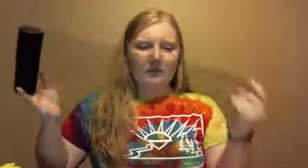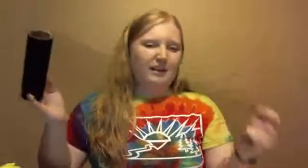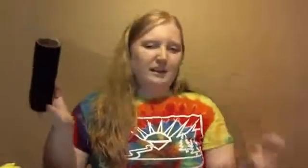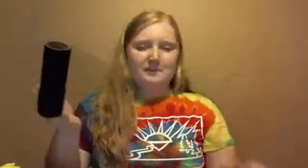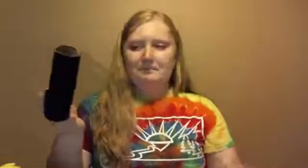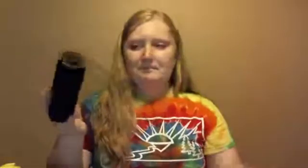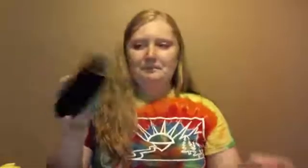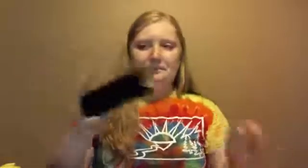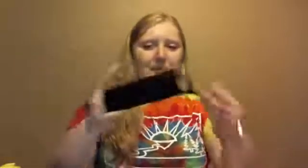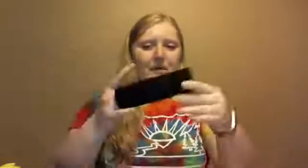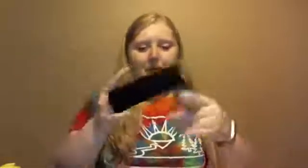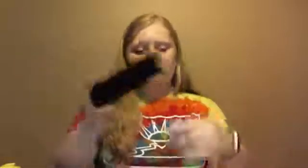really.